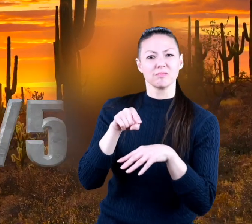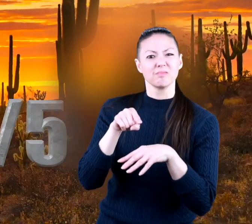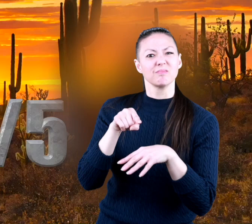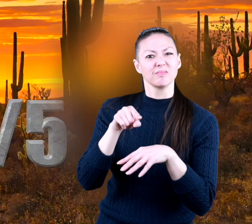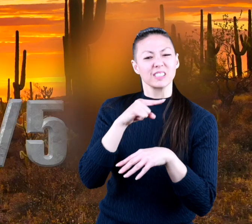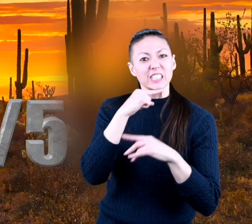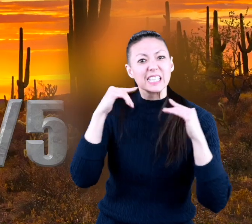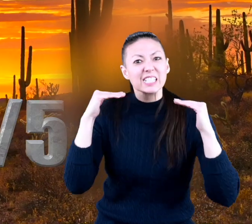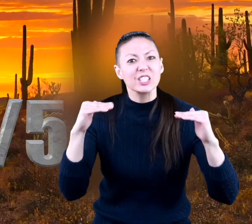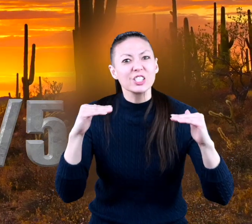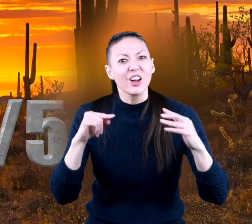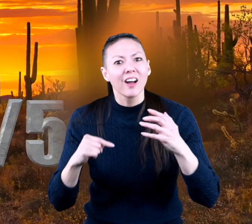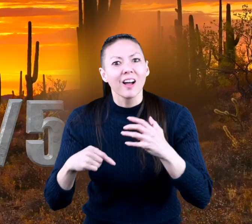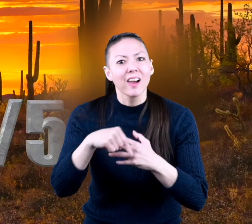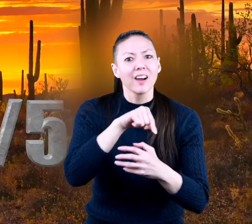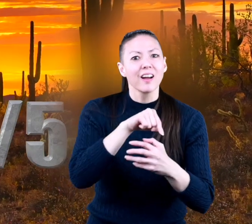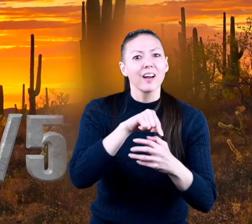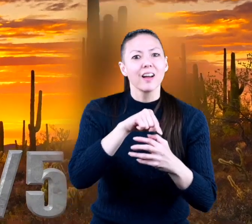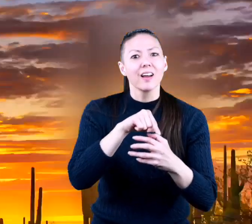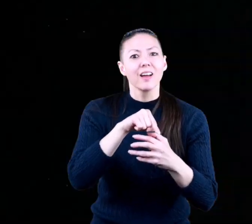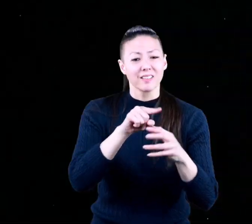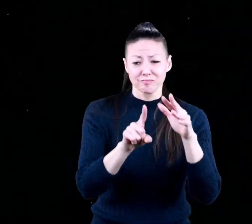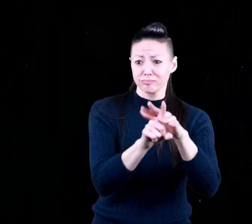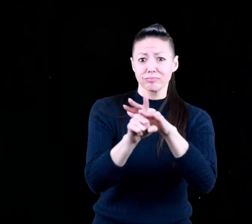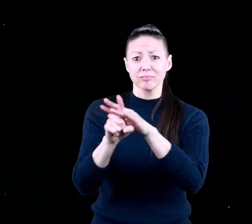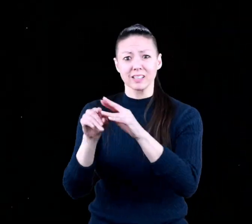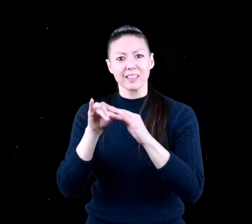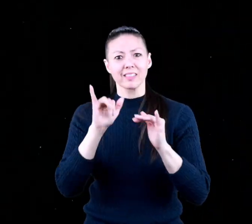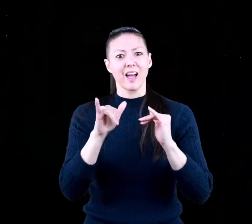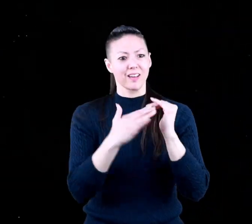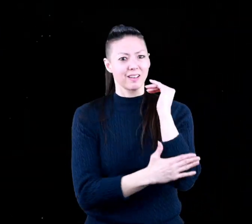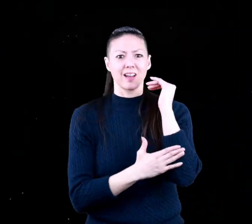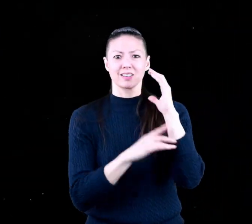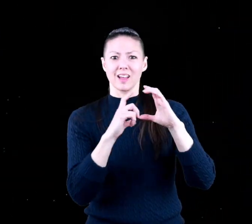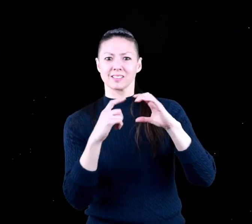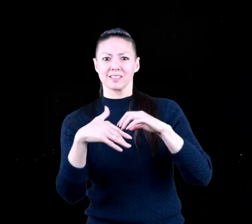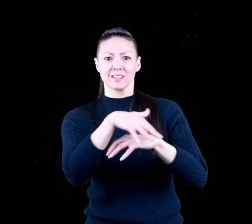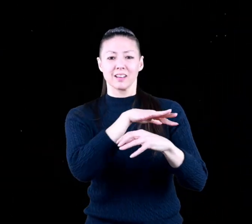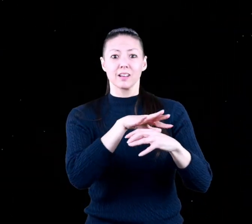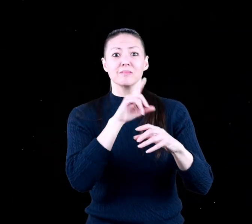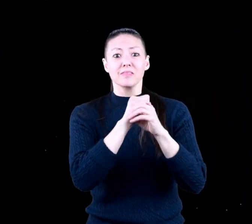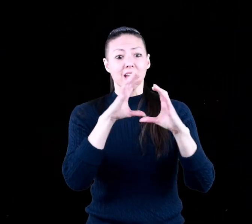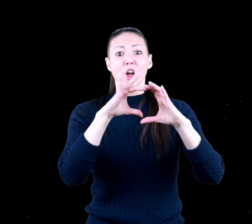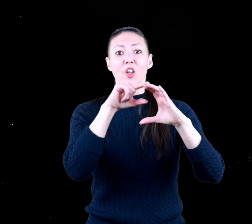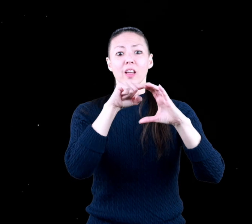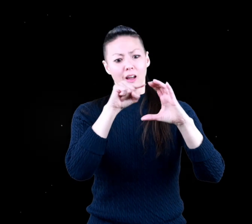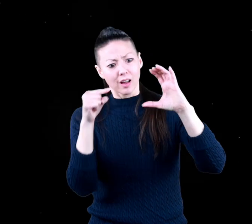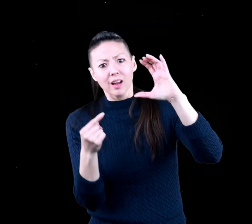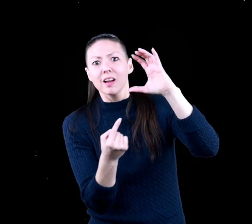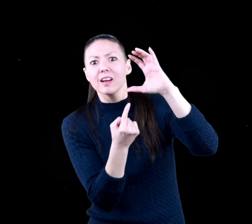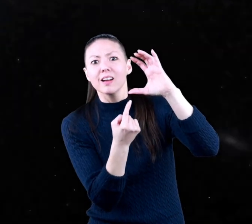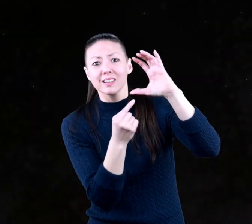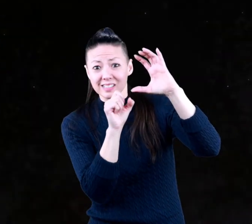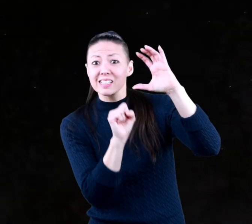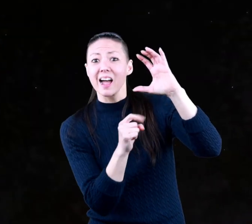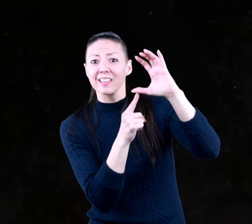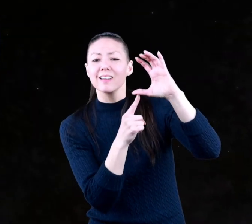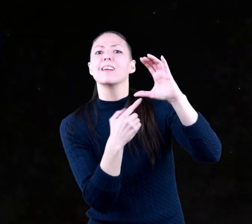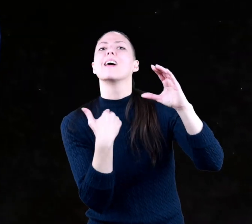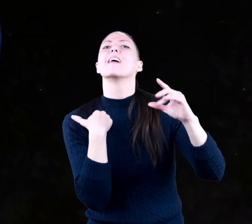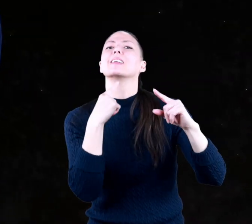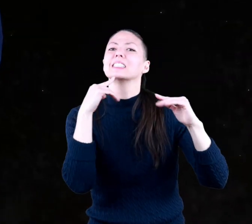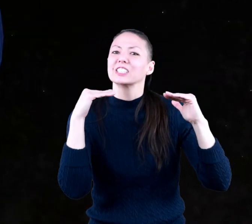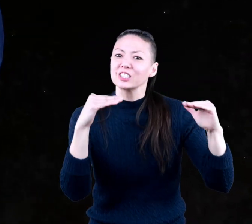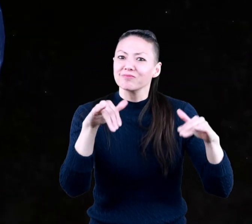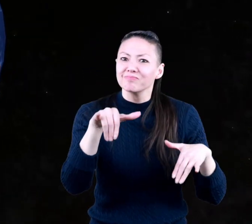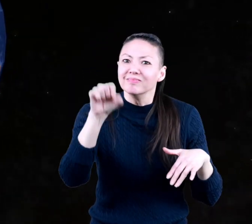the Earth is made up of deserts, and they exist on every continent. In fact, Antarctica itself is